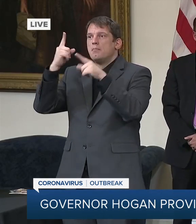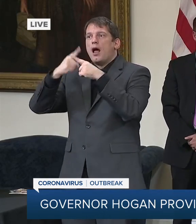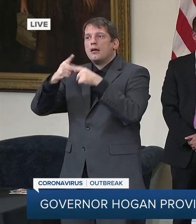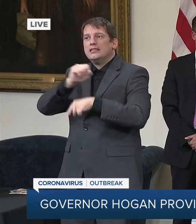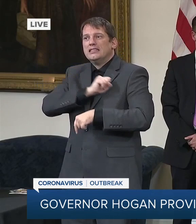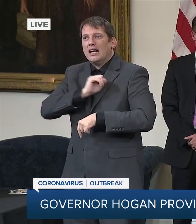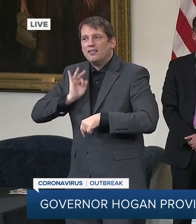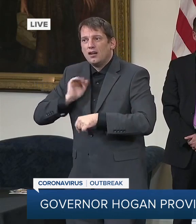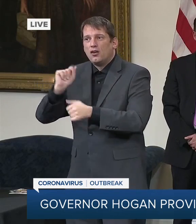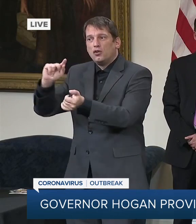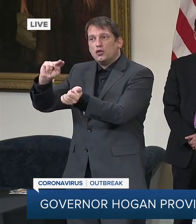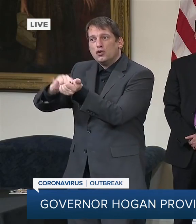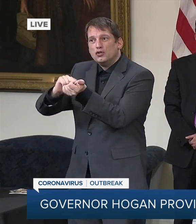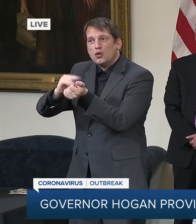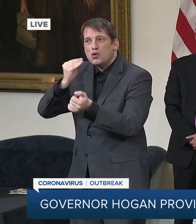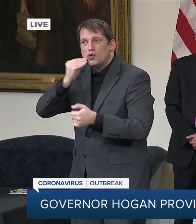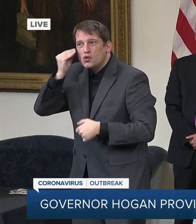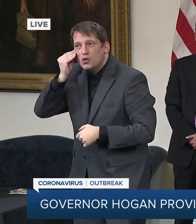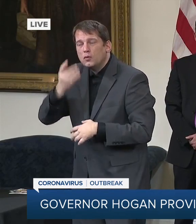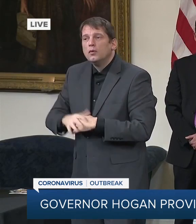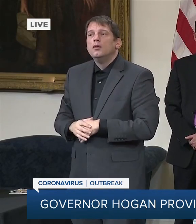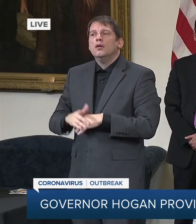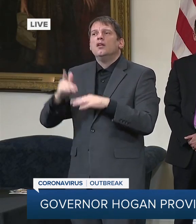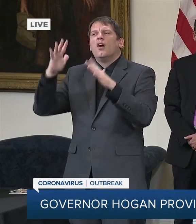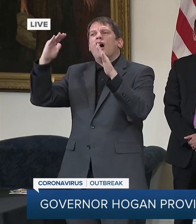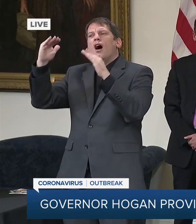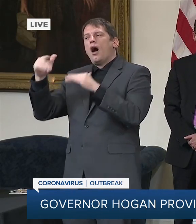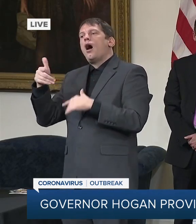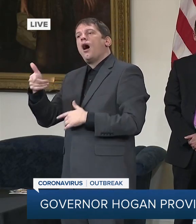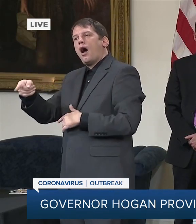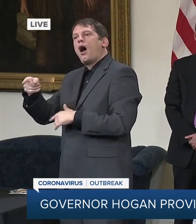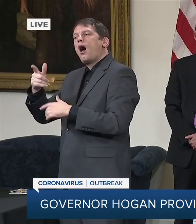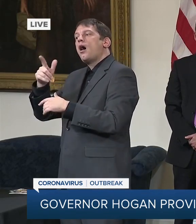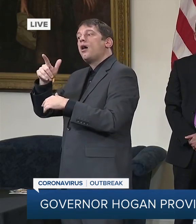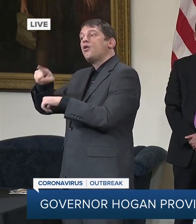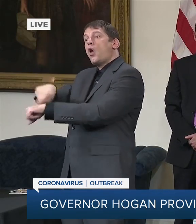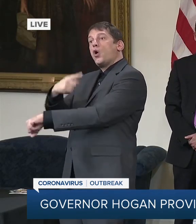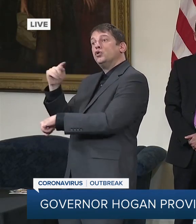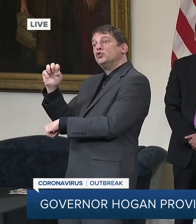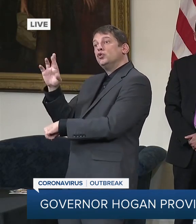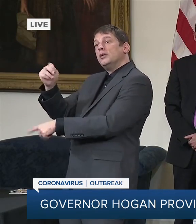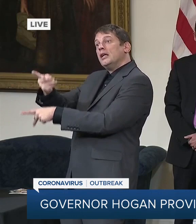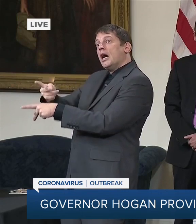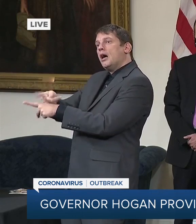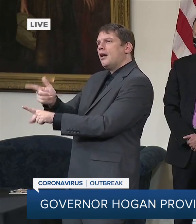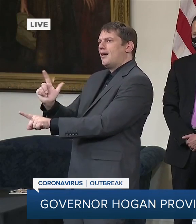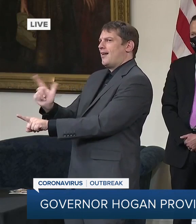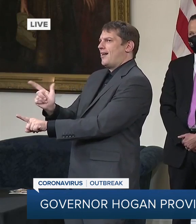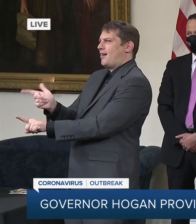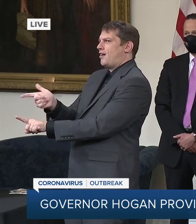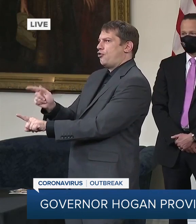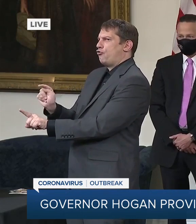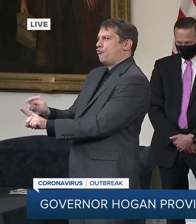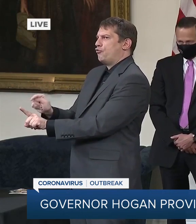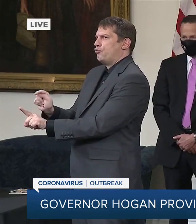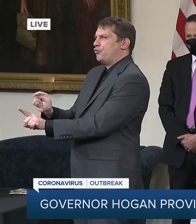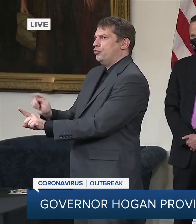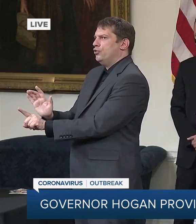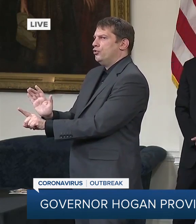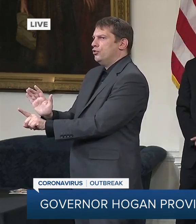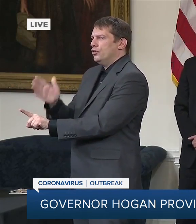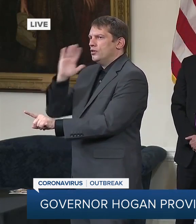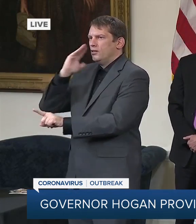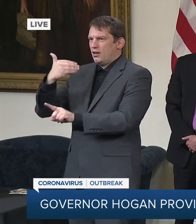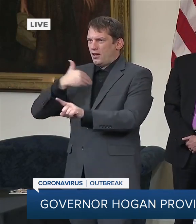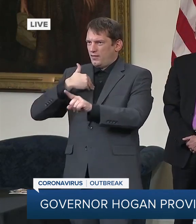care facilities, including assisted living, but that is not in this first batch because we're not even getting to that 1A category. And